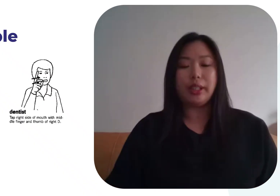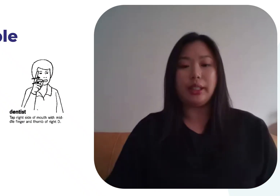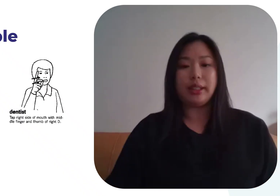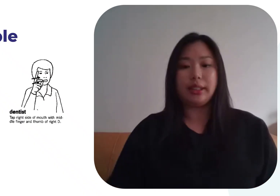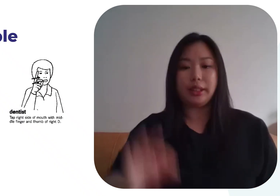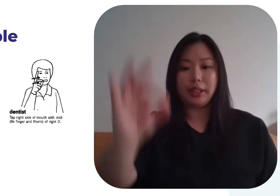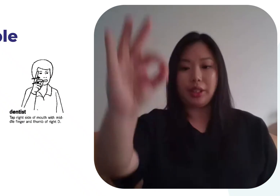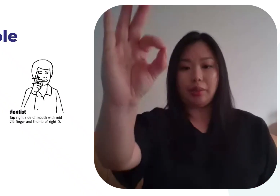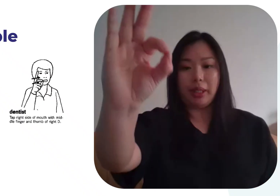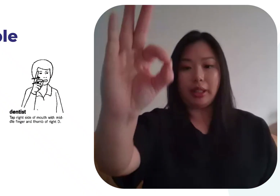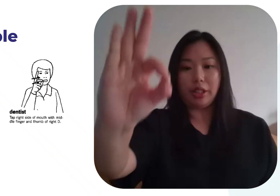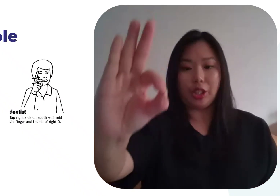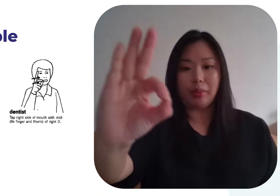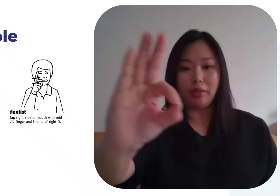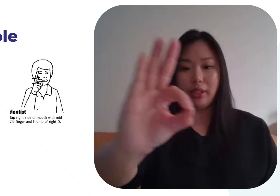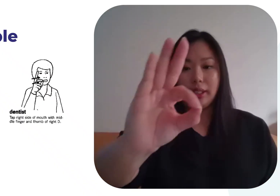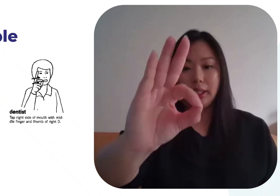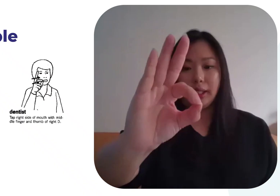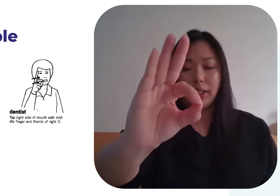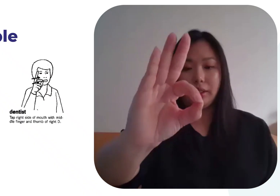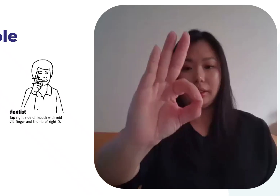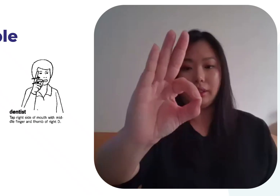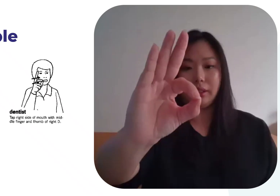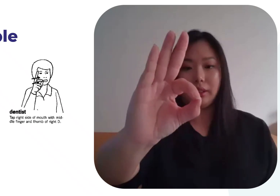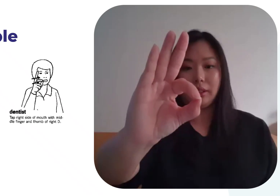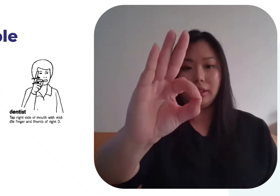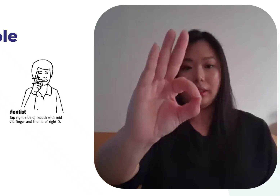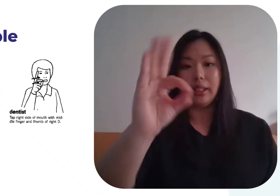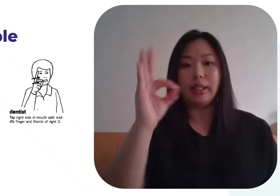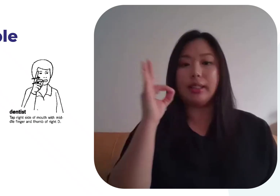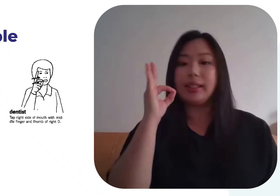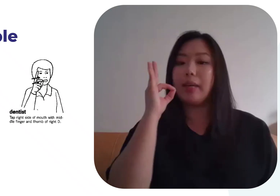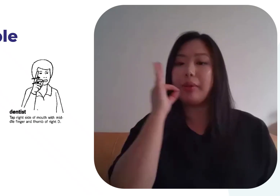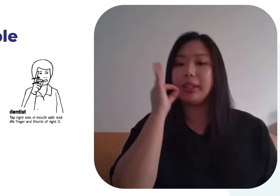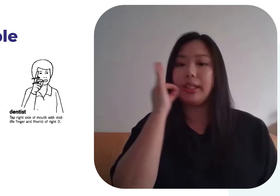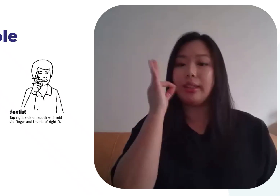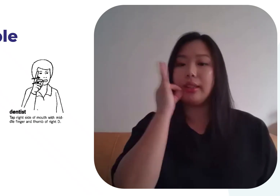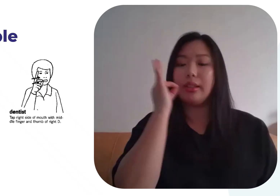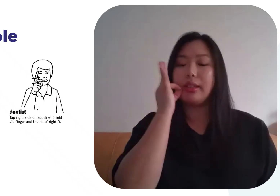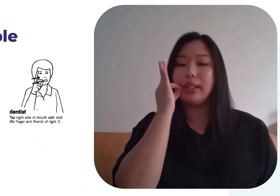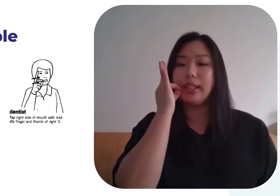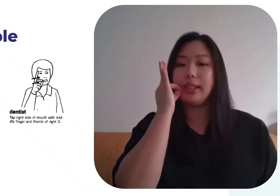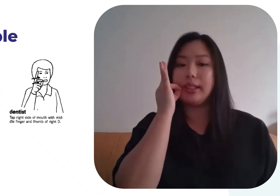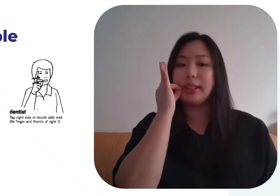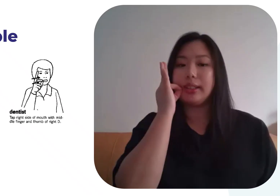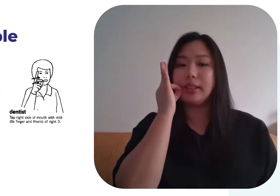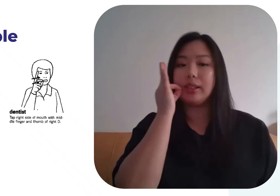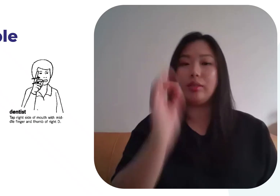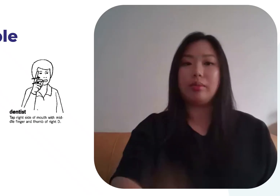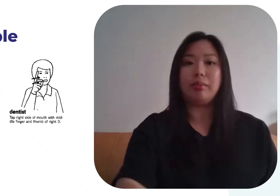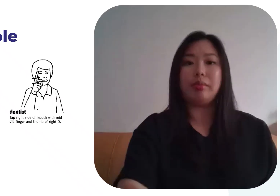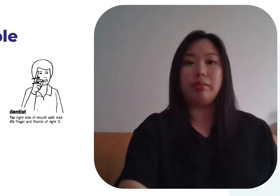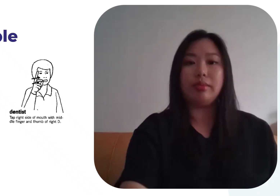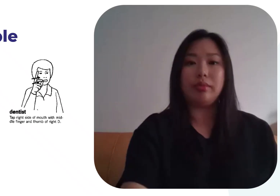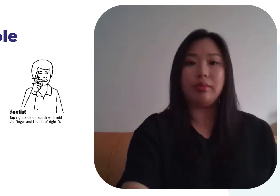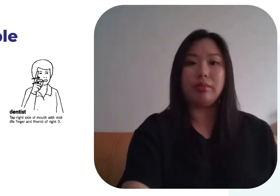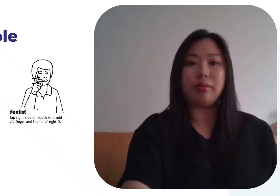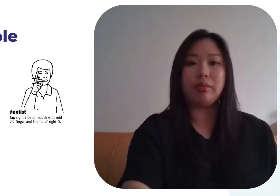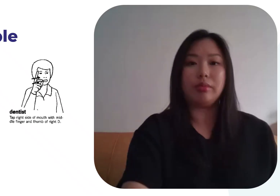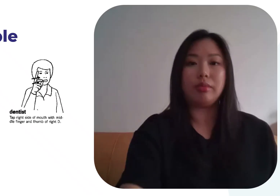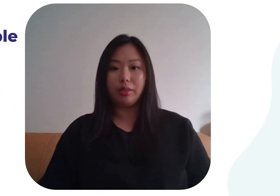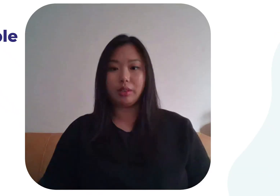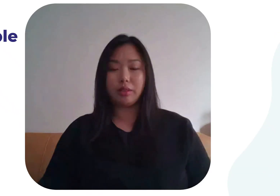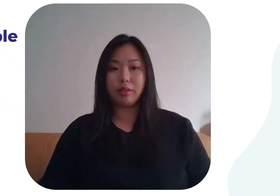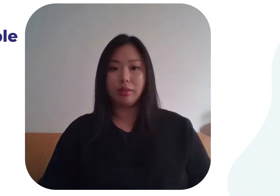For dentist, you make the shape of a D and then tap your teeth. Dentist.